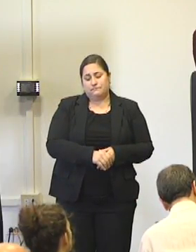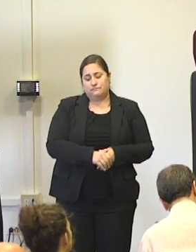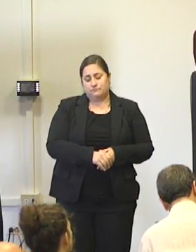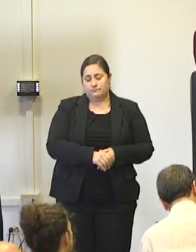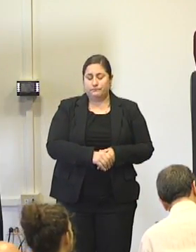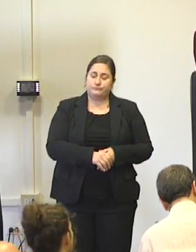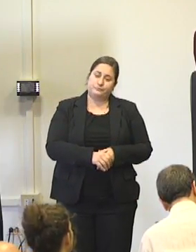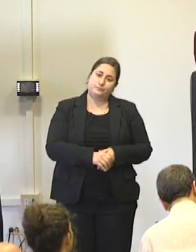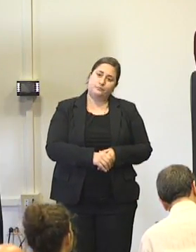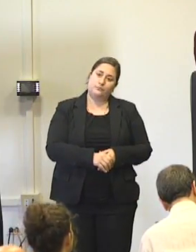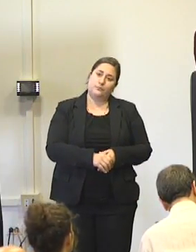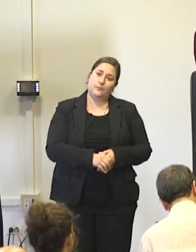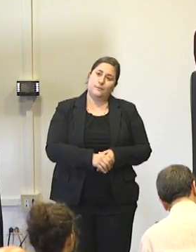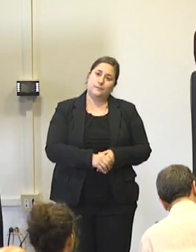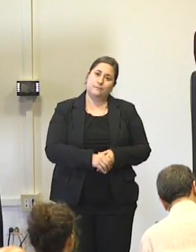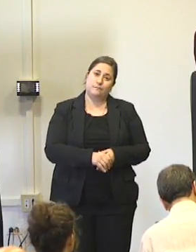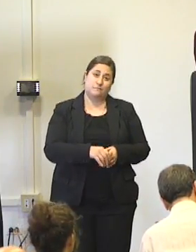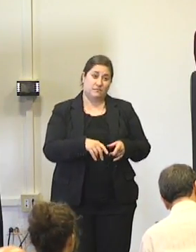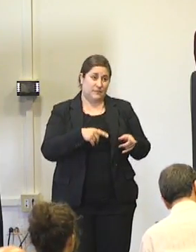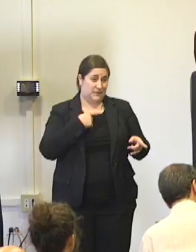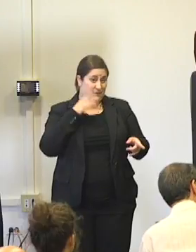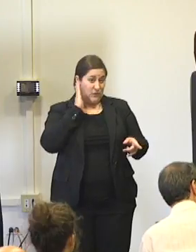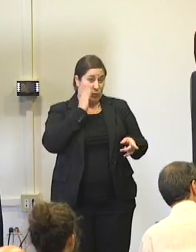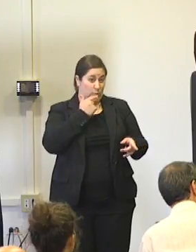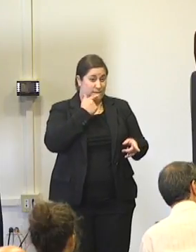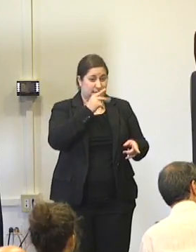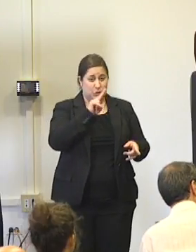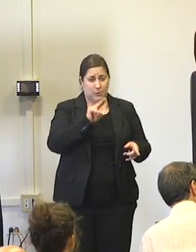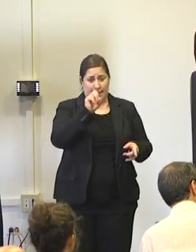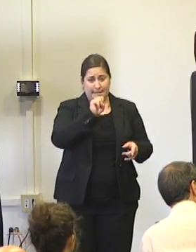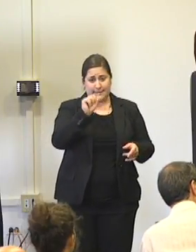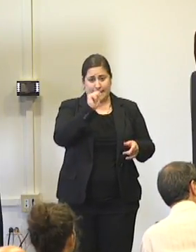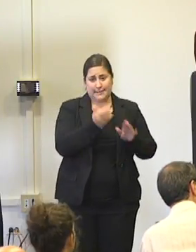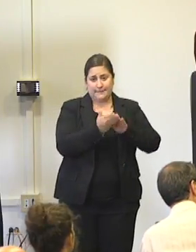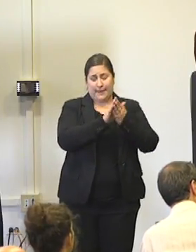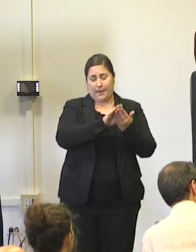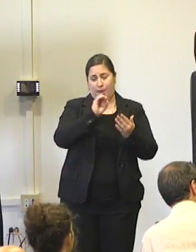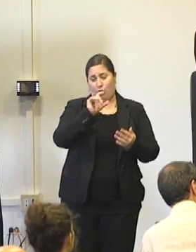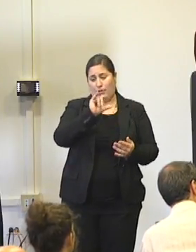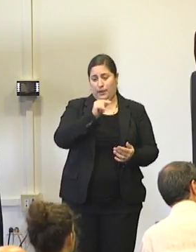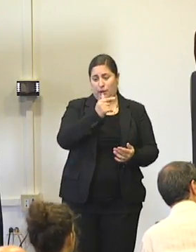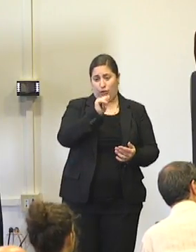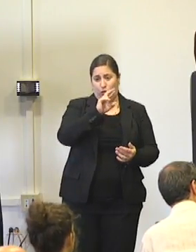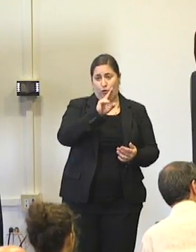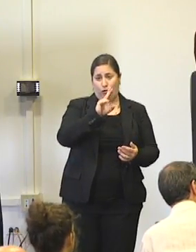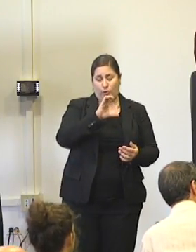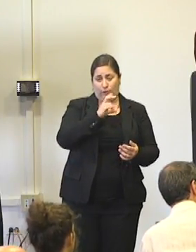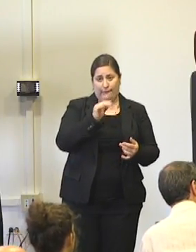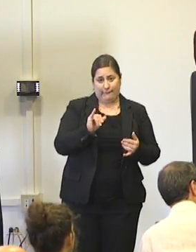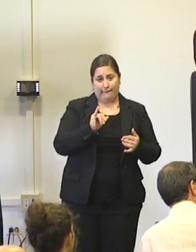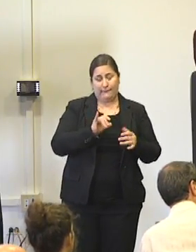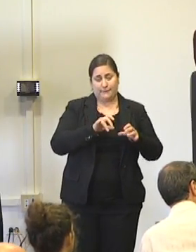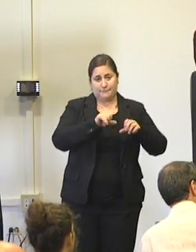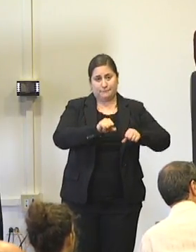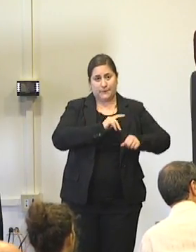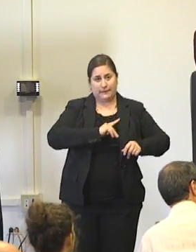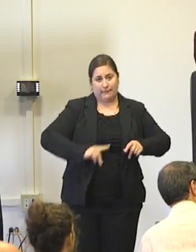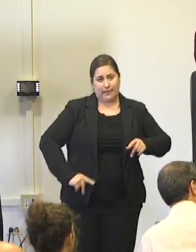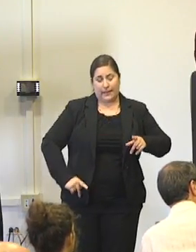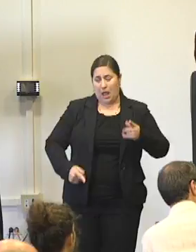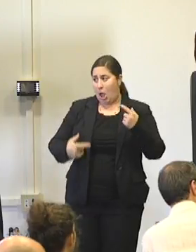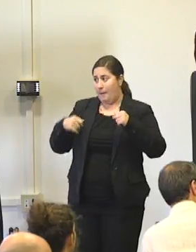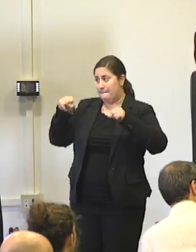Would you argue that the USA is turning into an oligarchy? Yes. I mean,